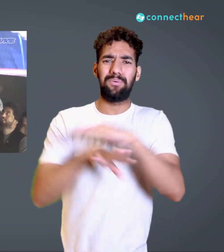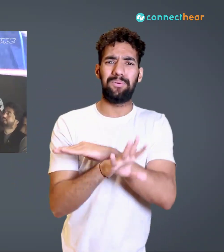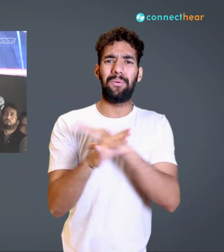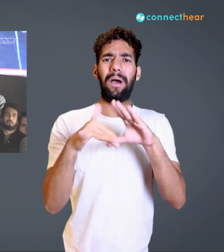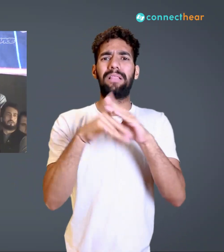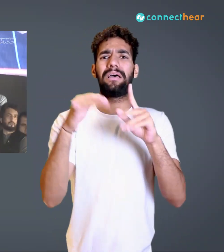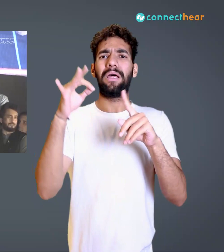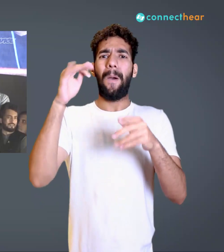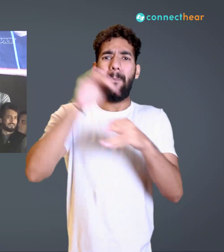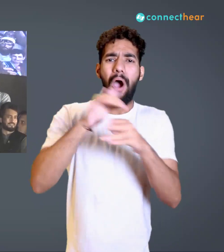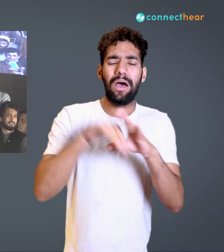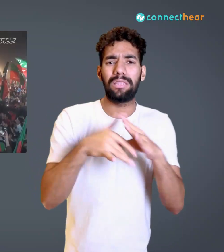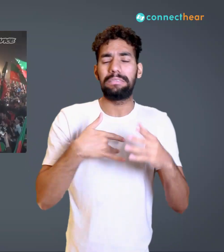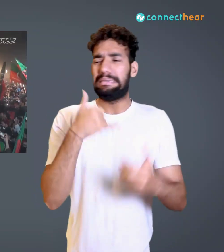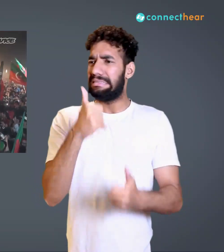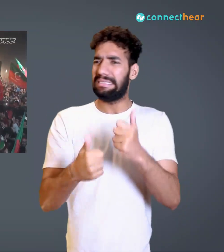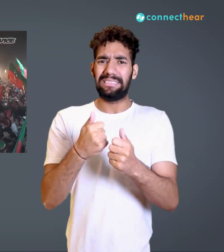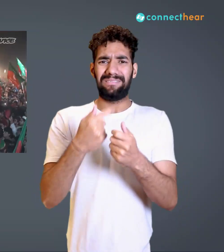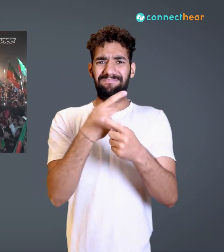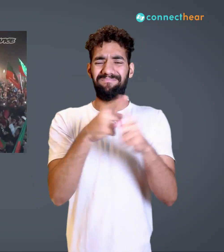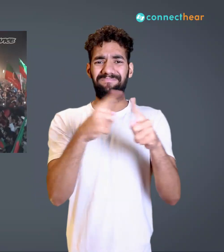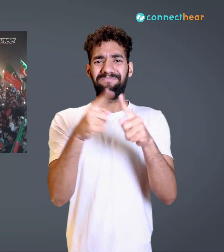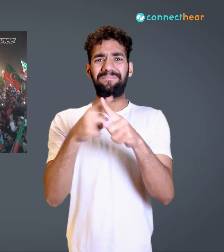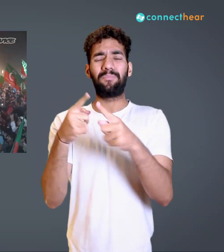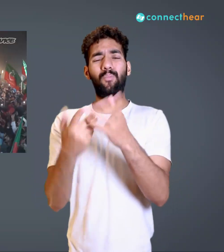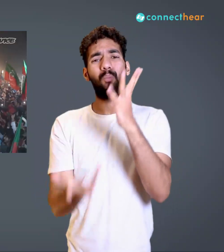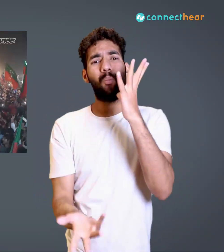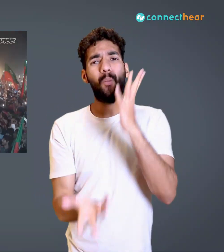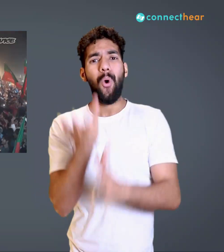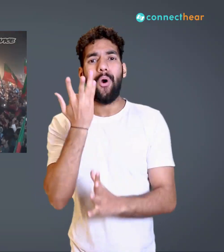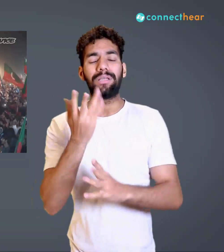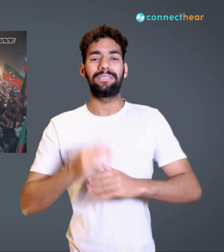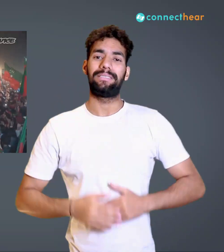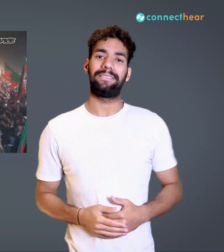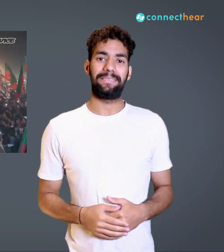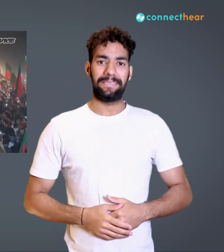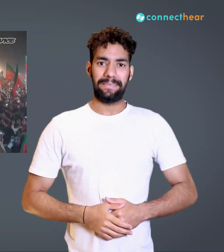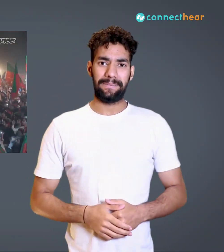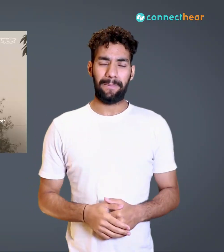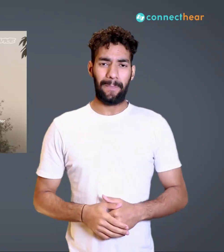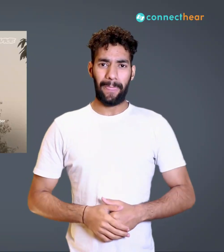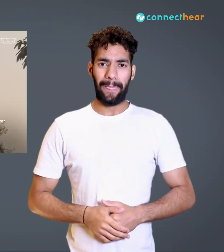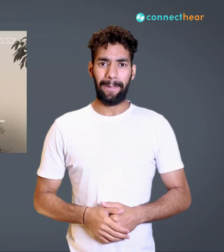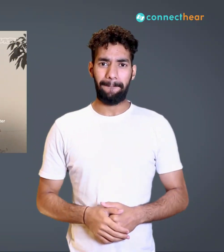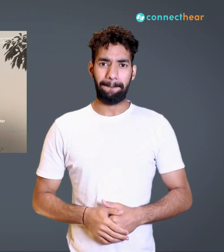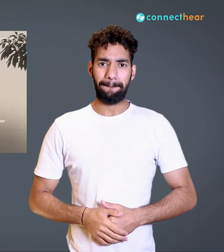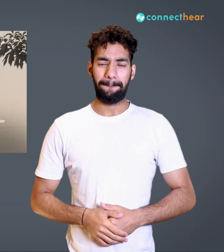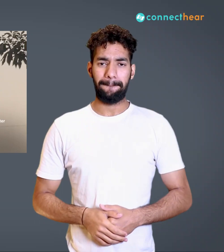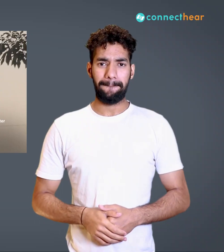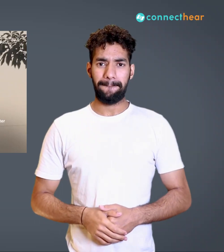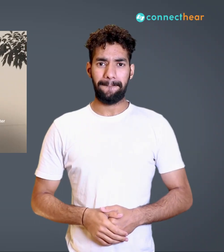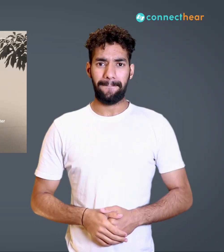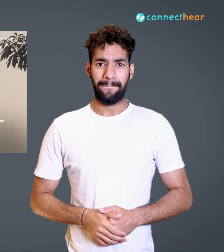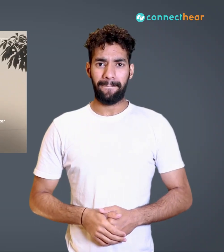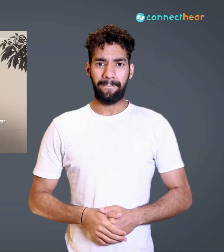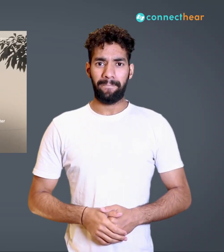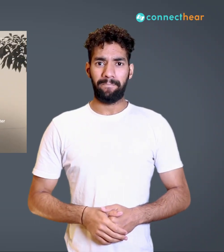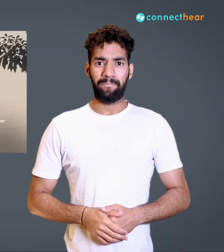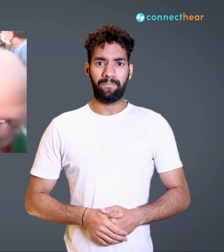elected Prime Minister in 2018, the challenges facing Imran Khan have been enormous.